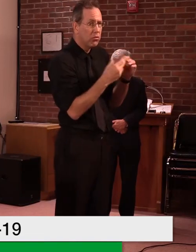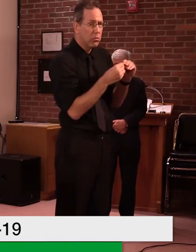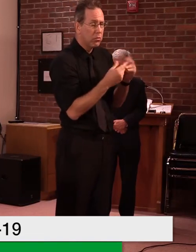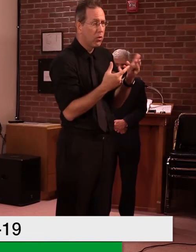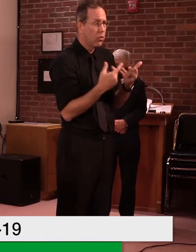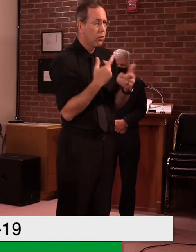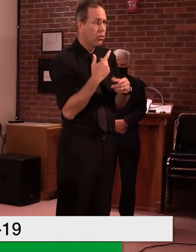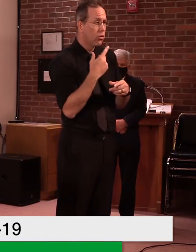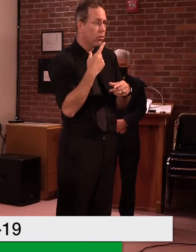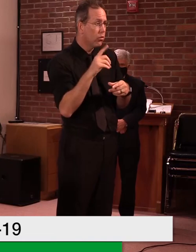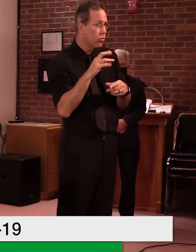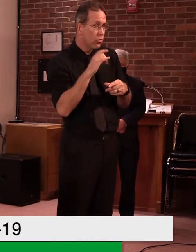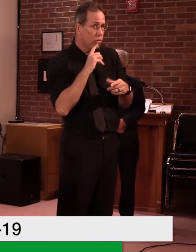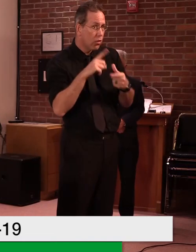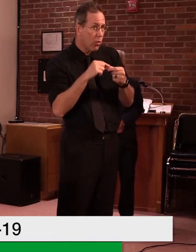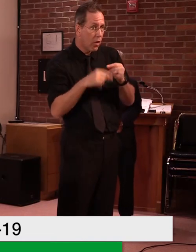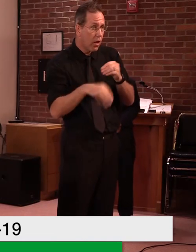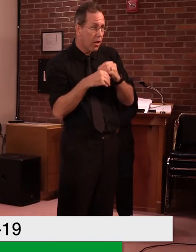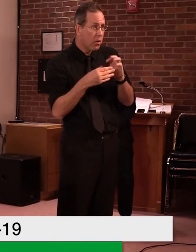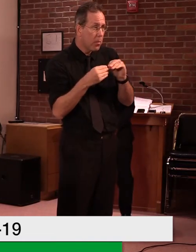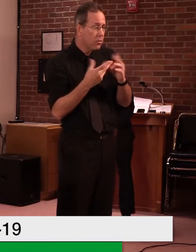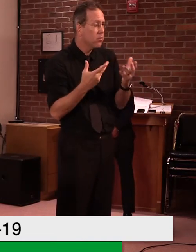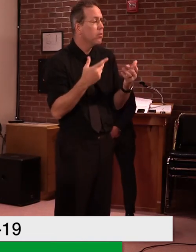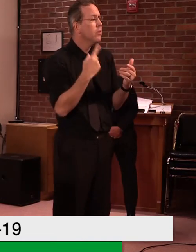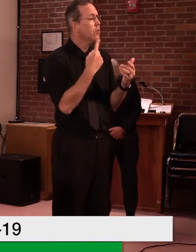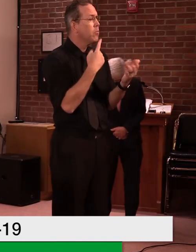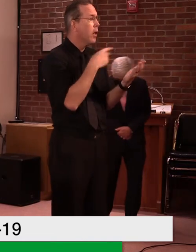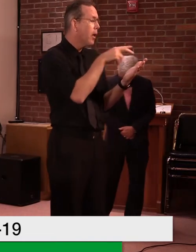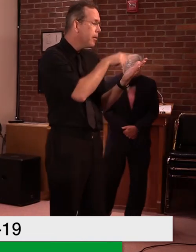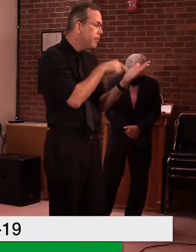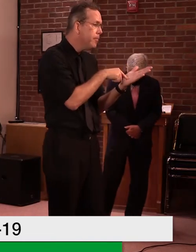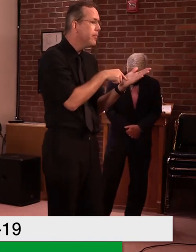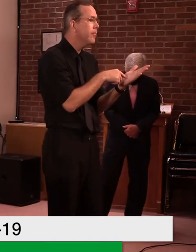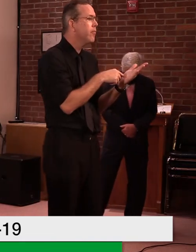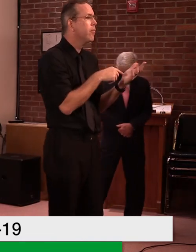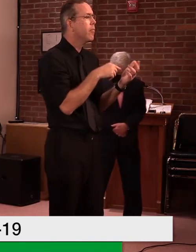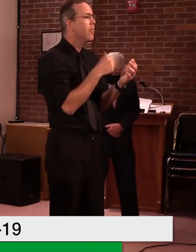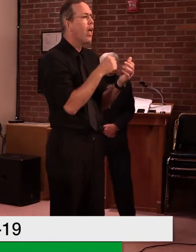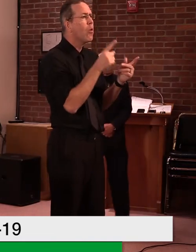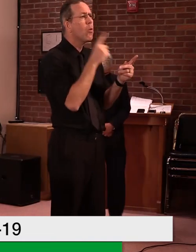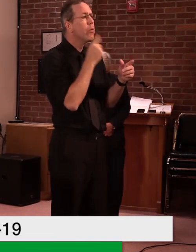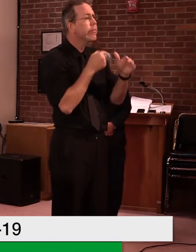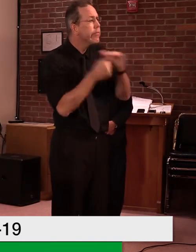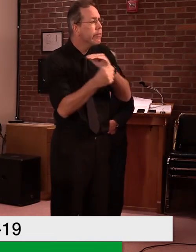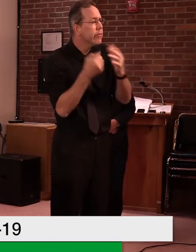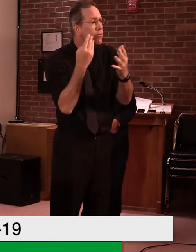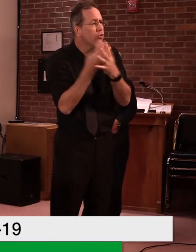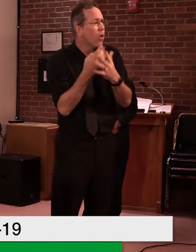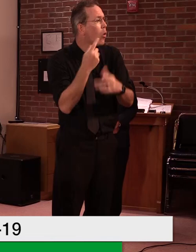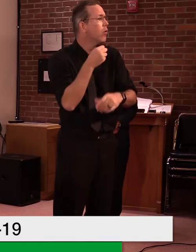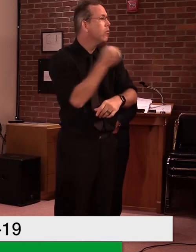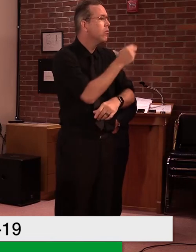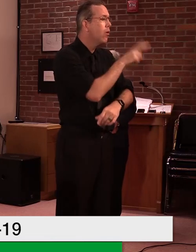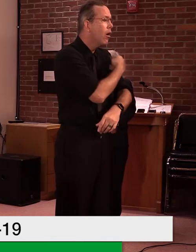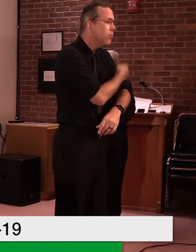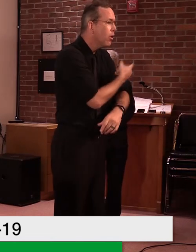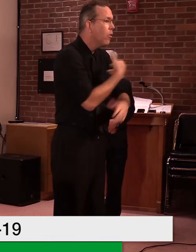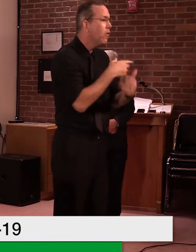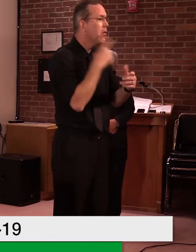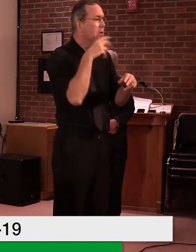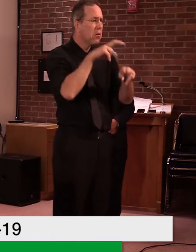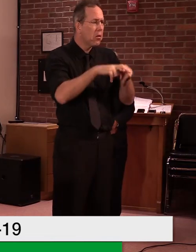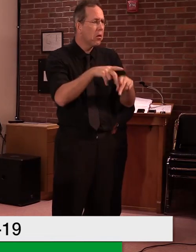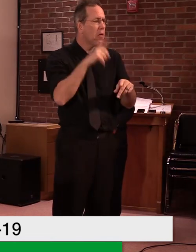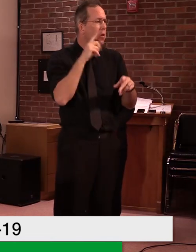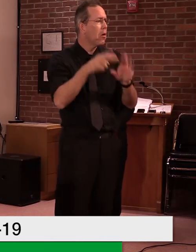are misdiagnoses that happens every single day throughout the healthcare system. It's just something that happens. It's